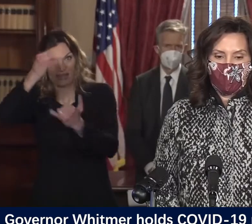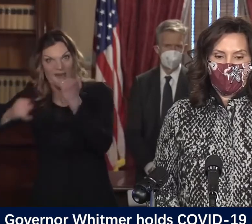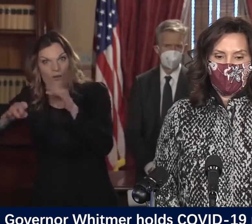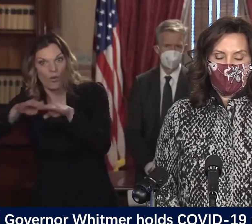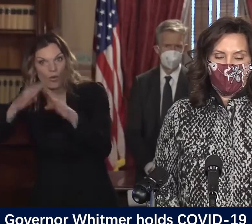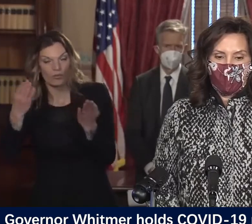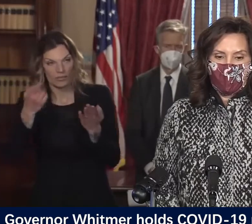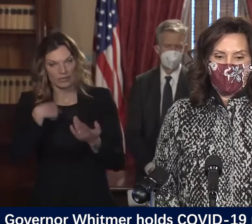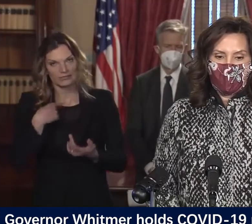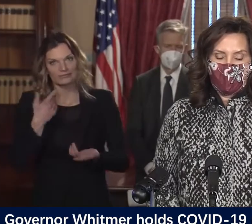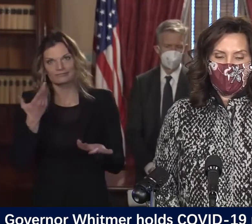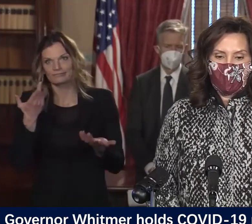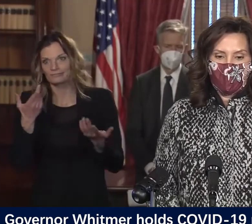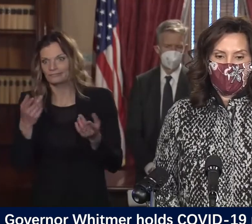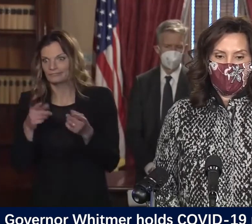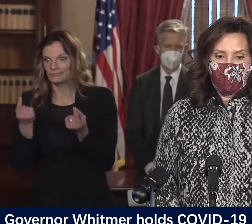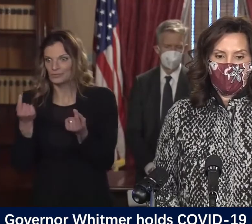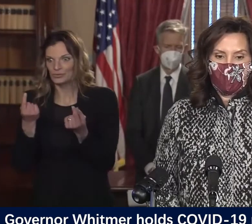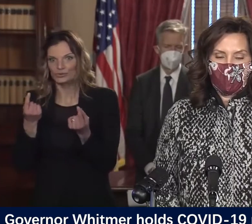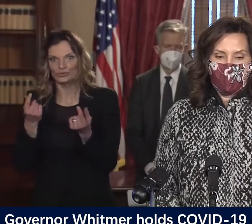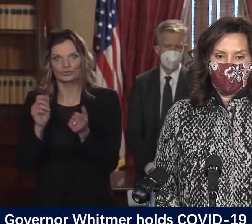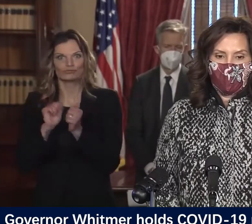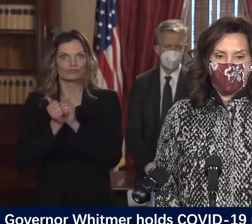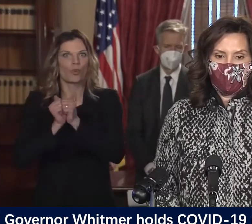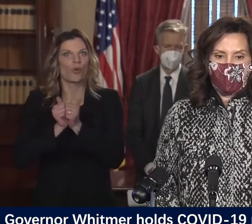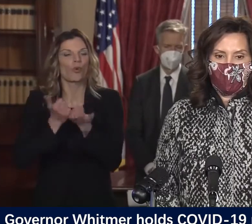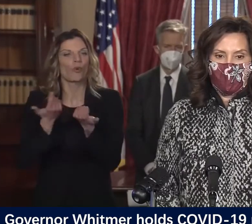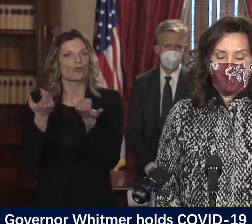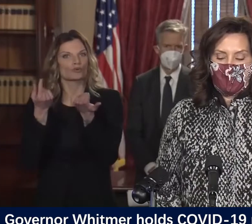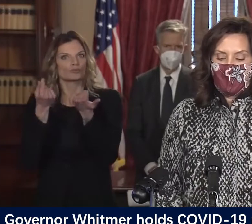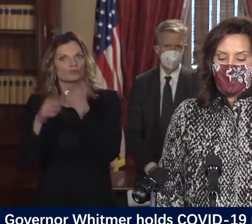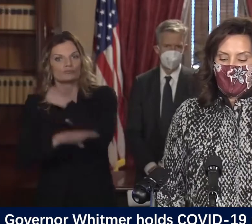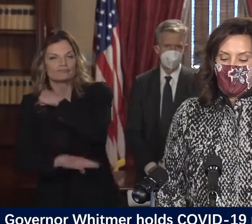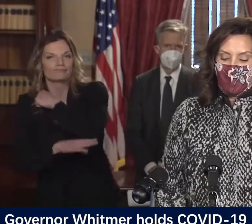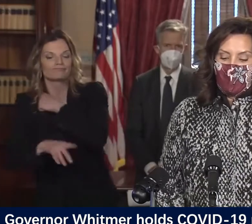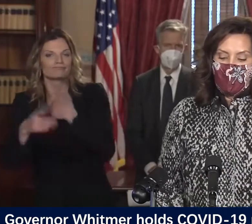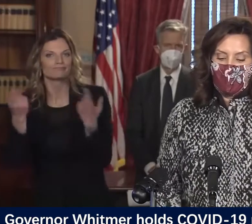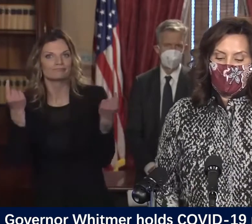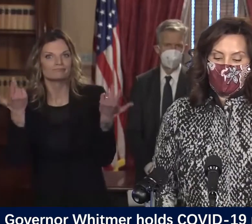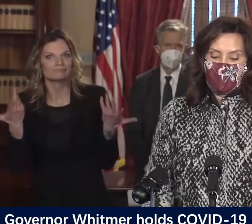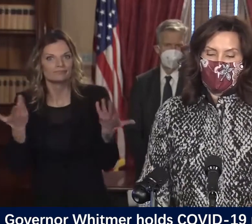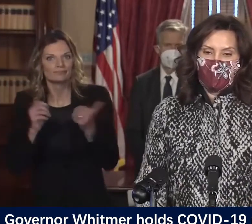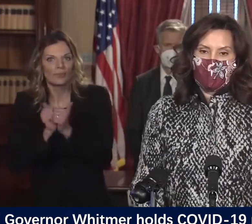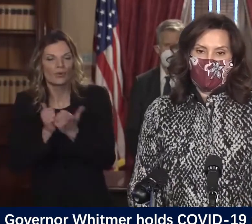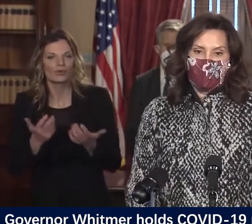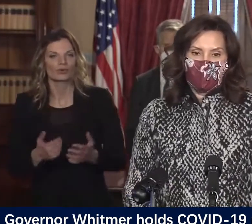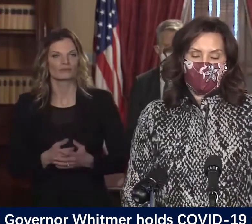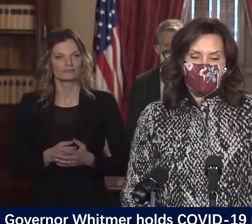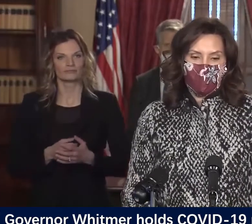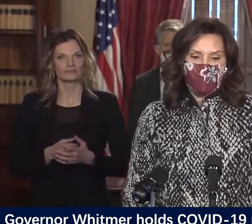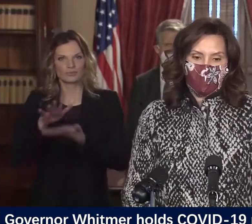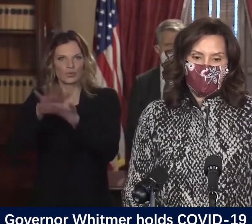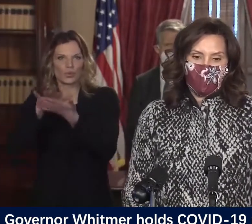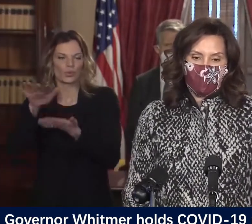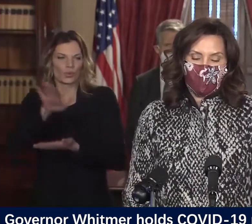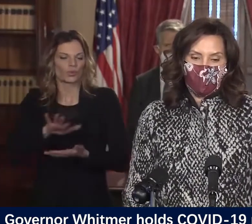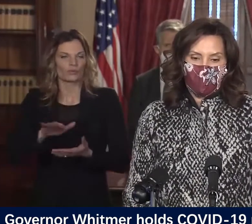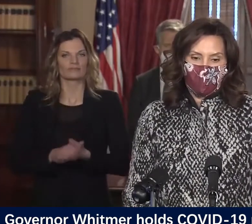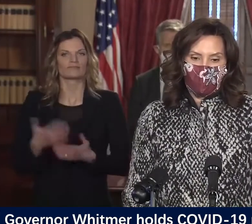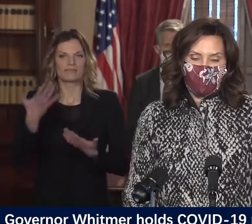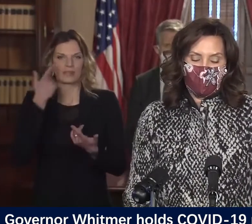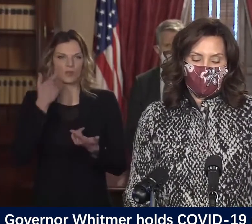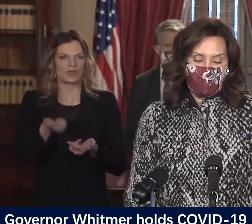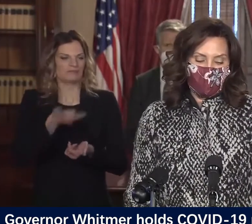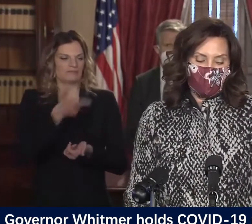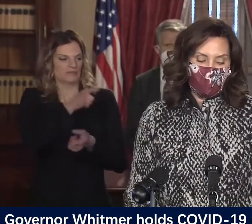is any hope that some of those fall sports can finish their seasons. Well, I may hand this over to Director